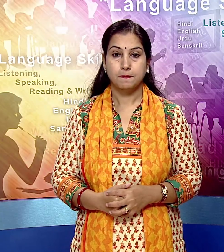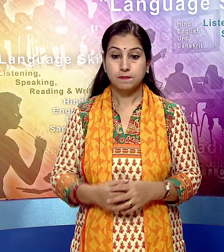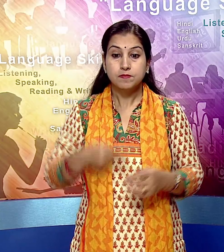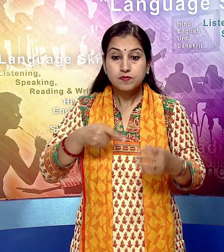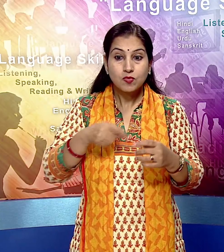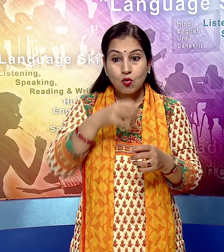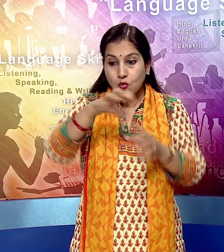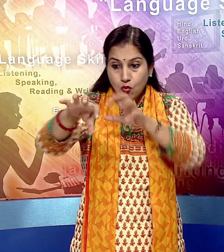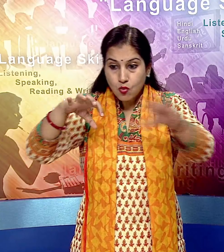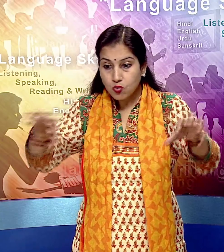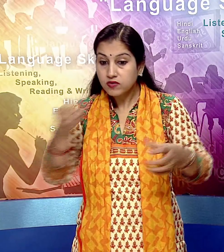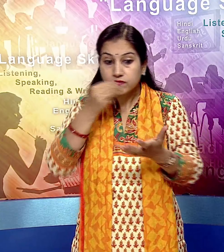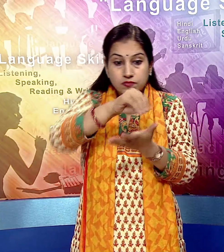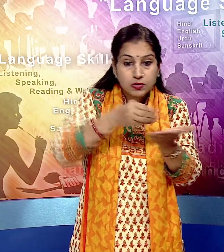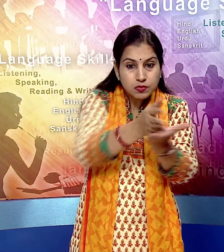process of each method of cooking,